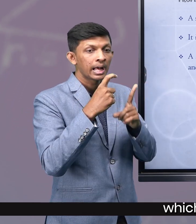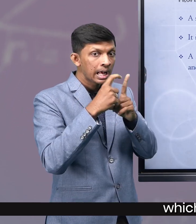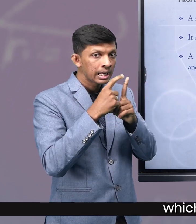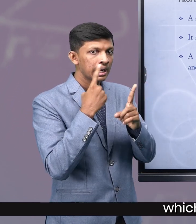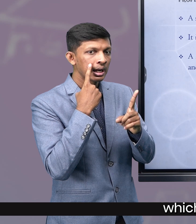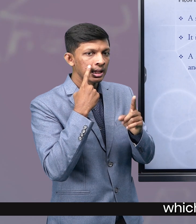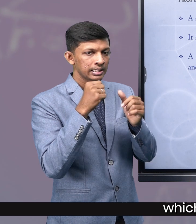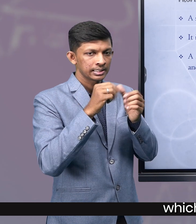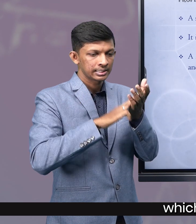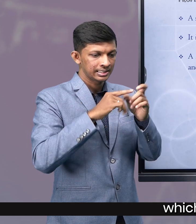diameter.